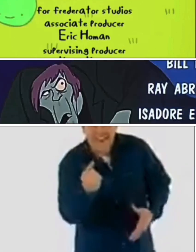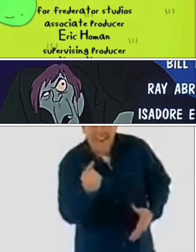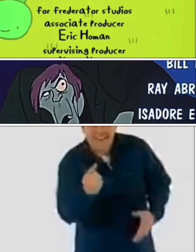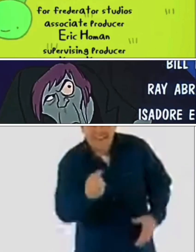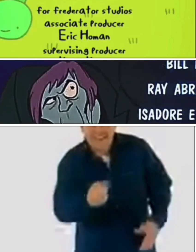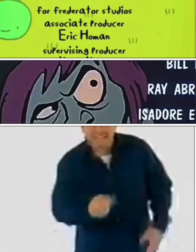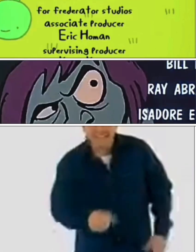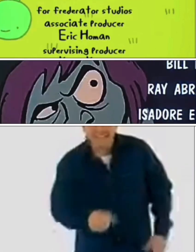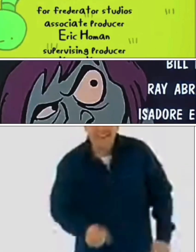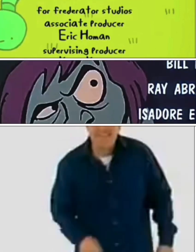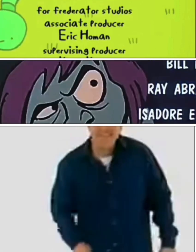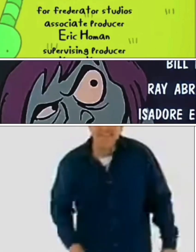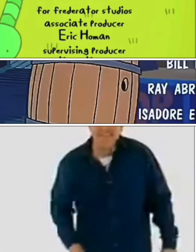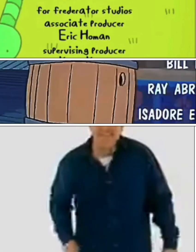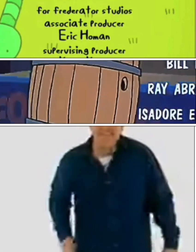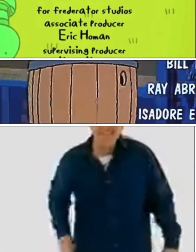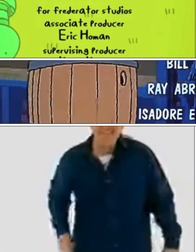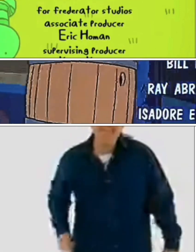This is it.